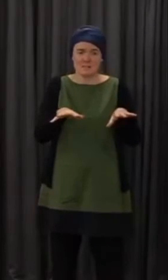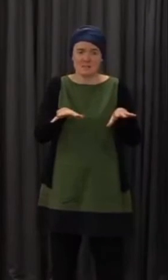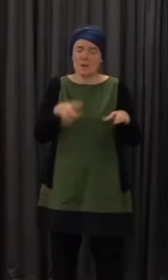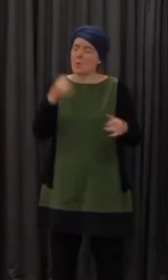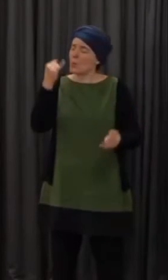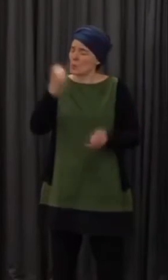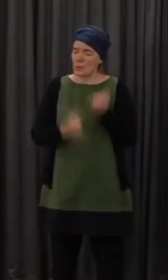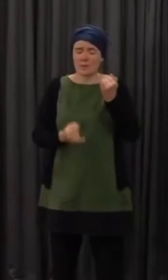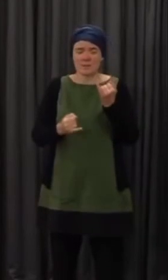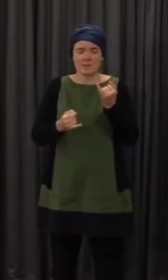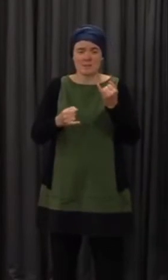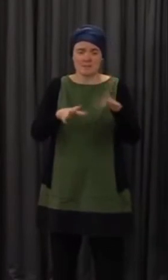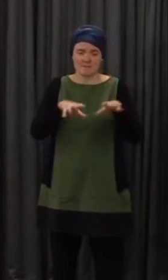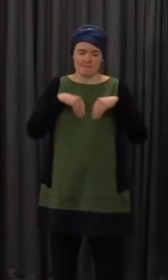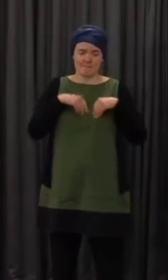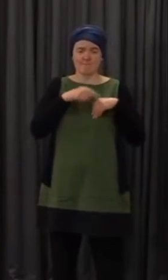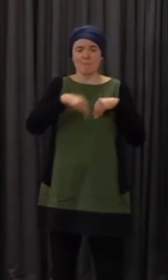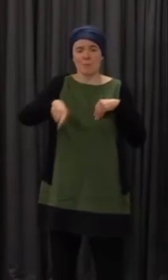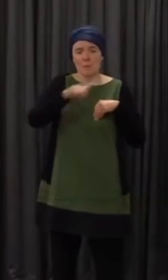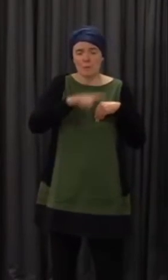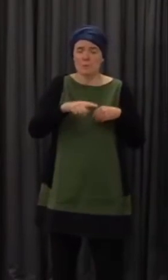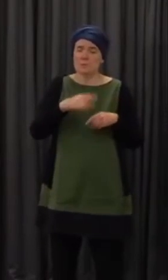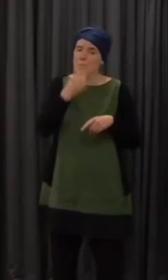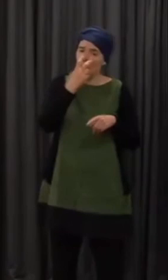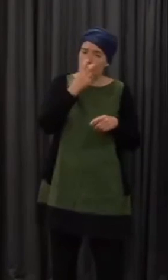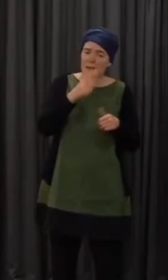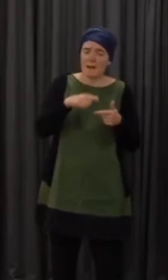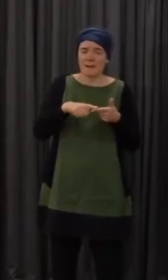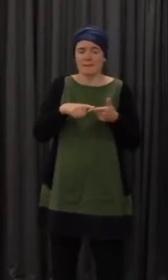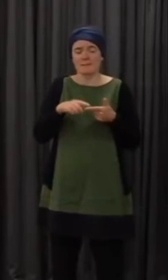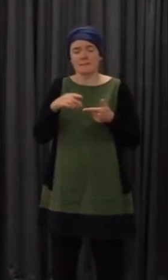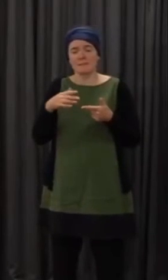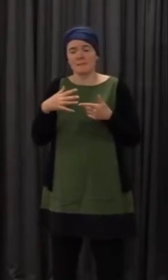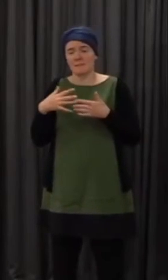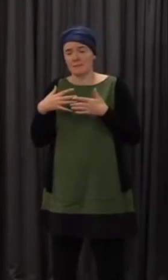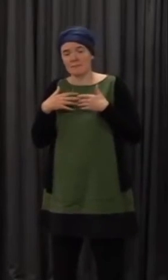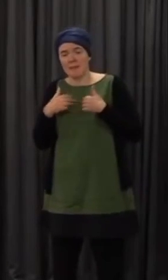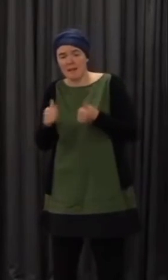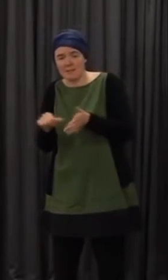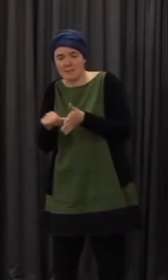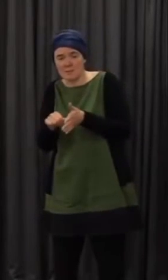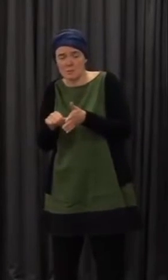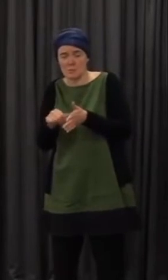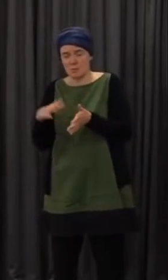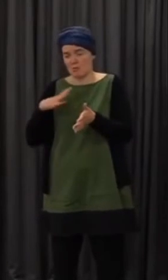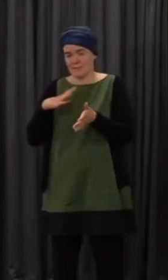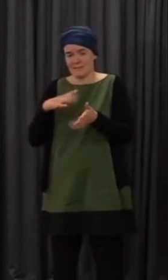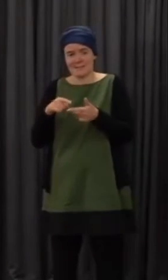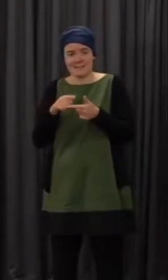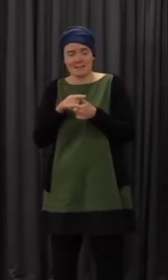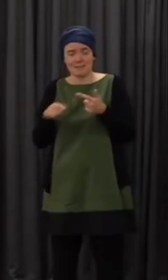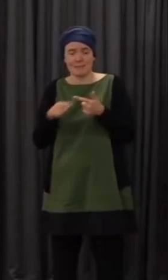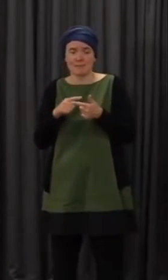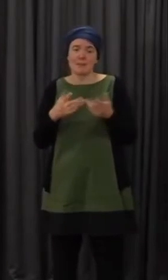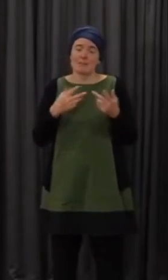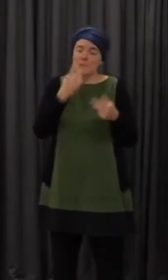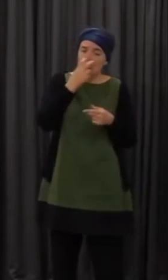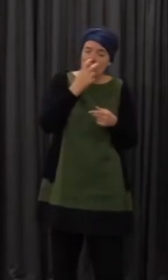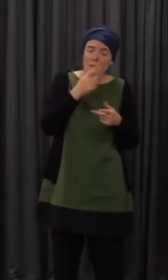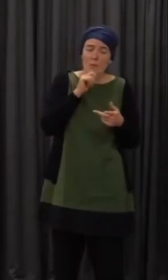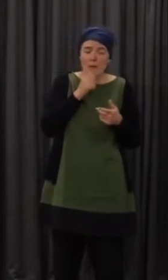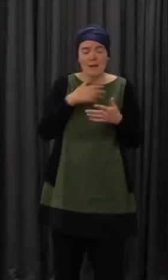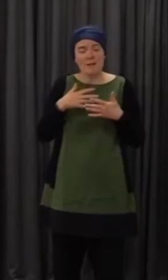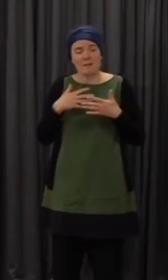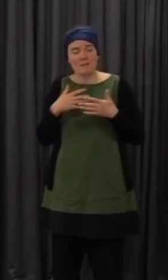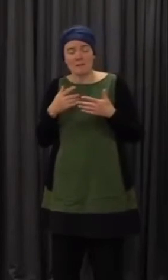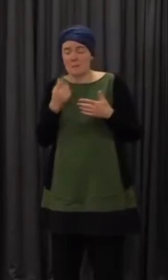older and people with underlying health conditions. And the older you are, the more likely you are to have such an underlying condition, even if you are feeling